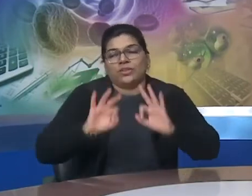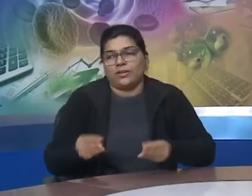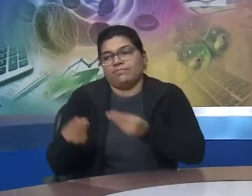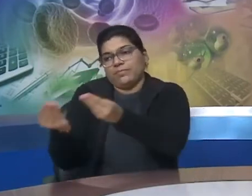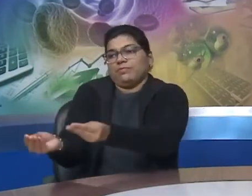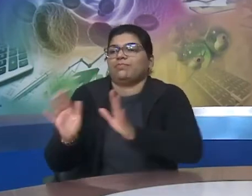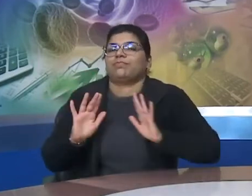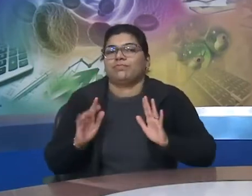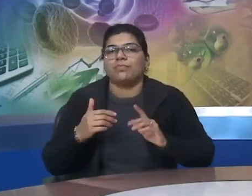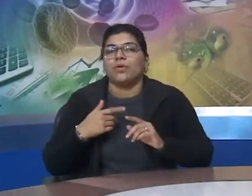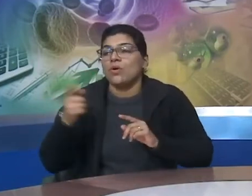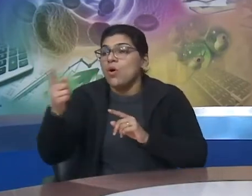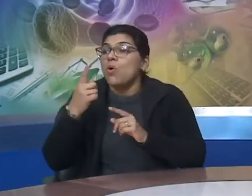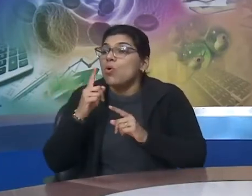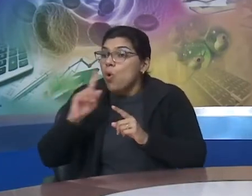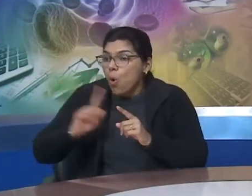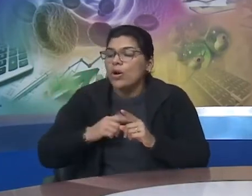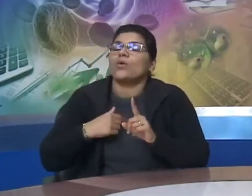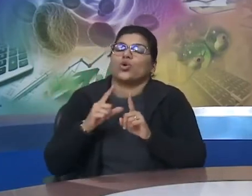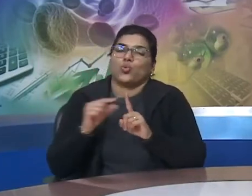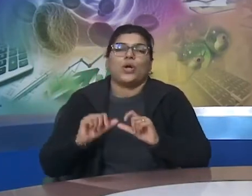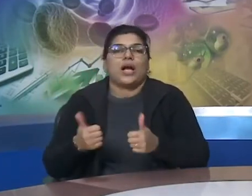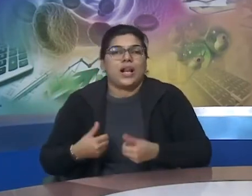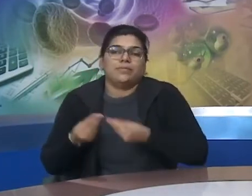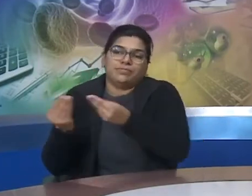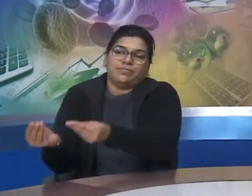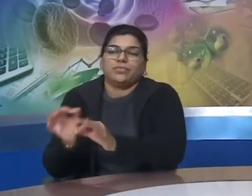unnecessary authority.